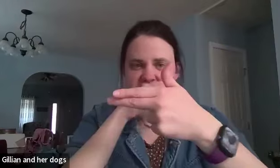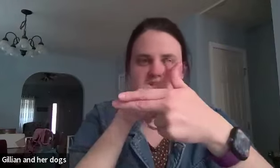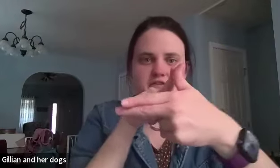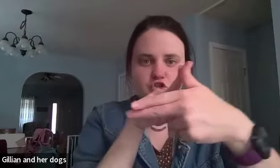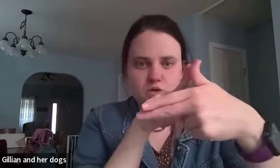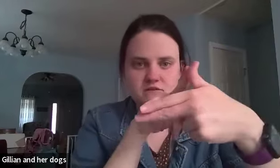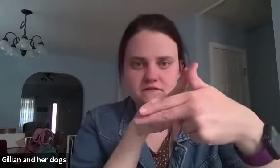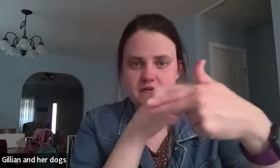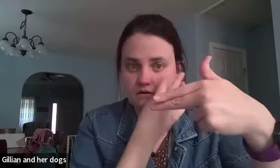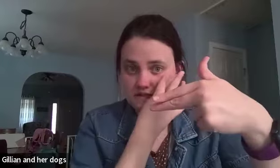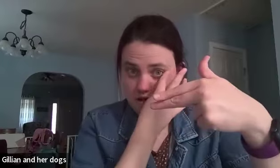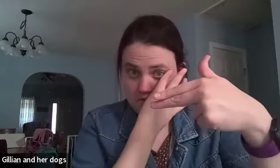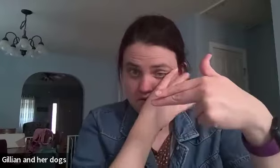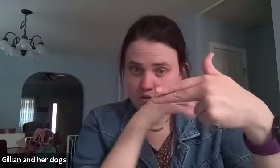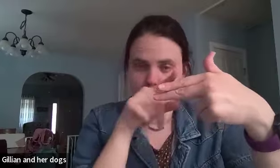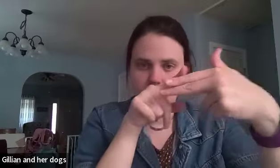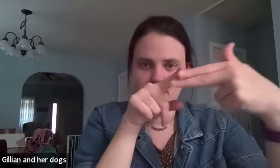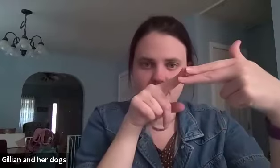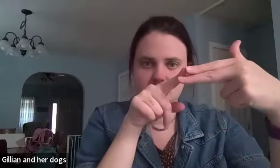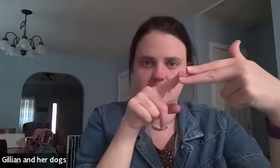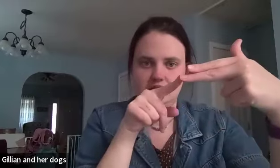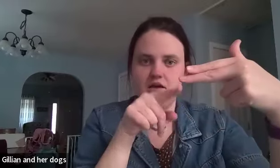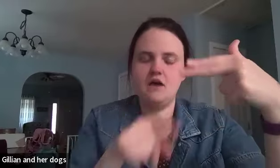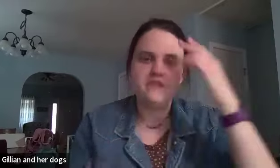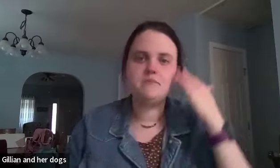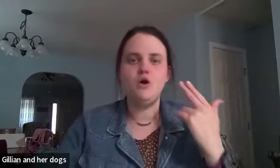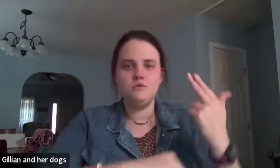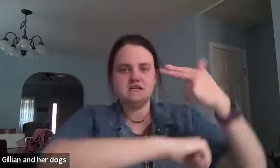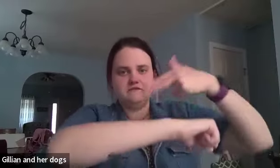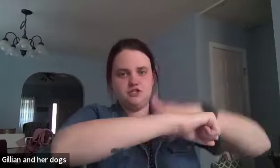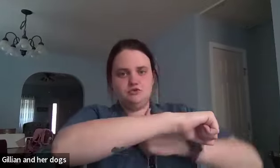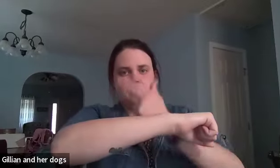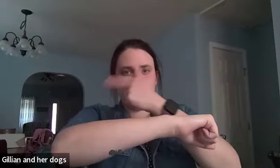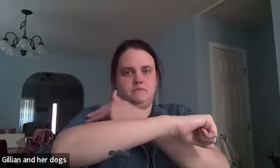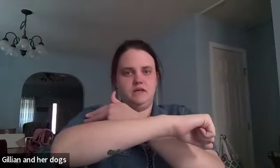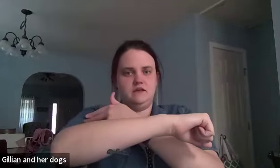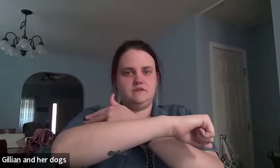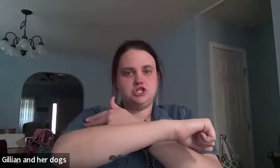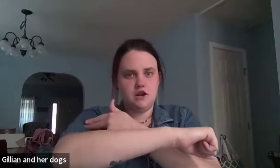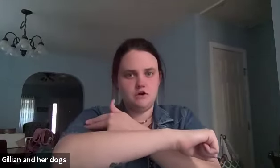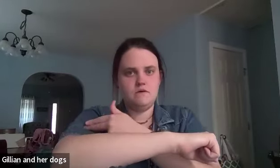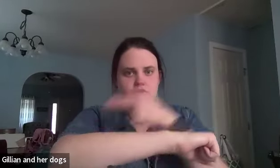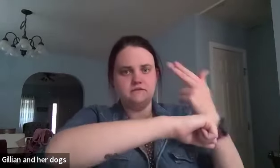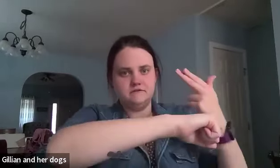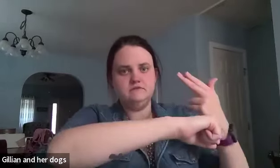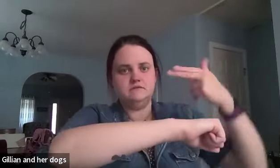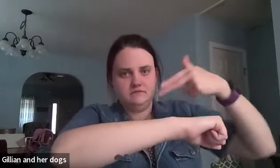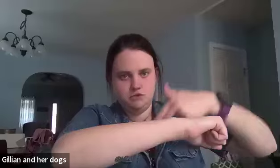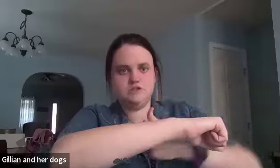this is like the dorsal fin on the top, while this, like, think about almost like a visual of it being the shadow of a dolphin